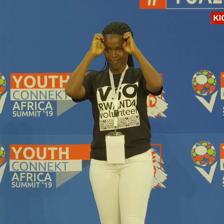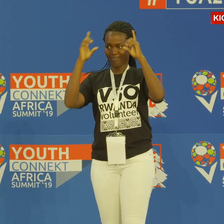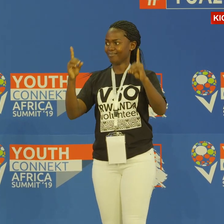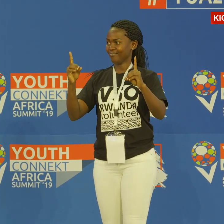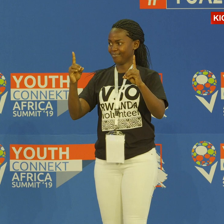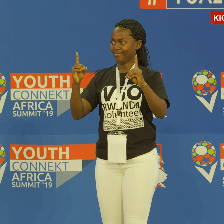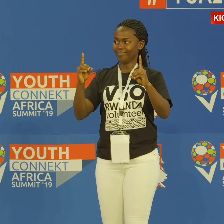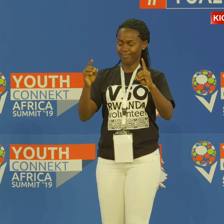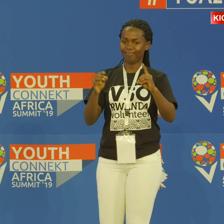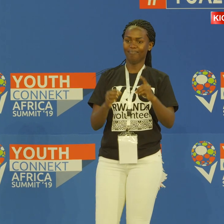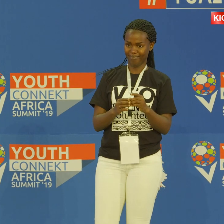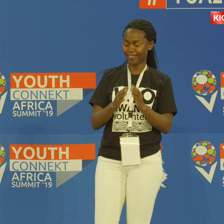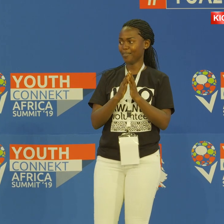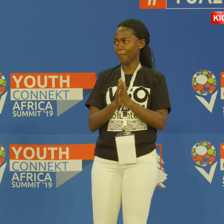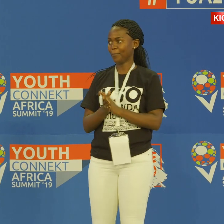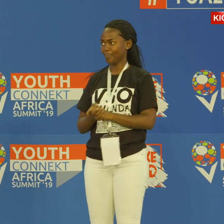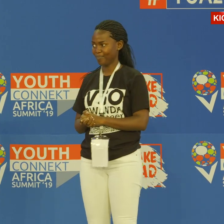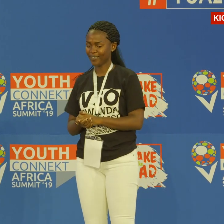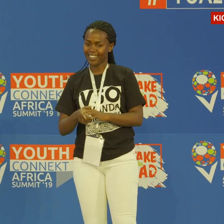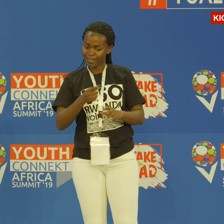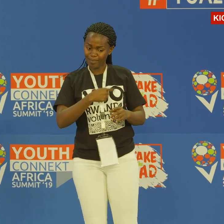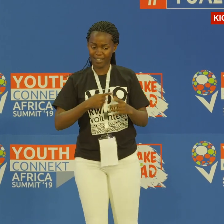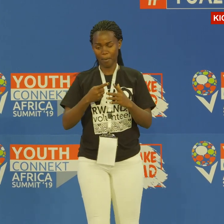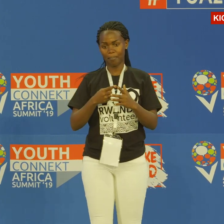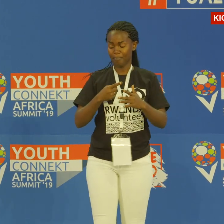When we were 7, we went to school.